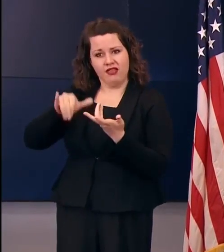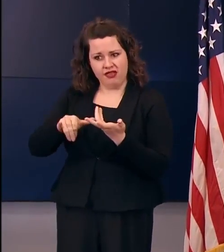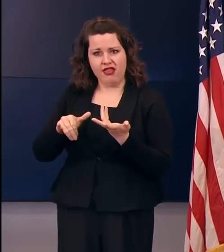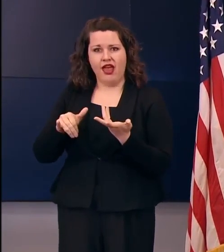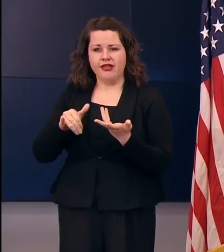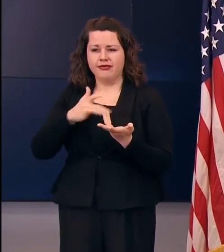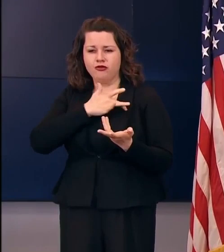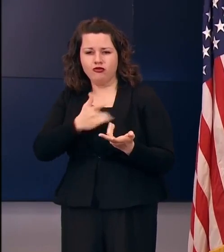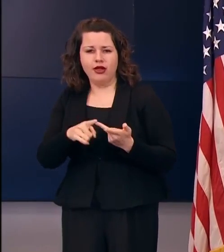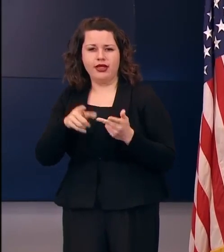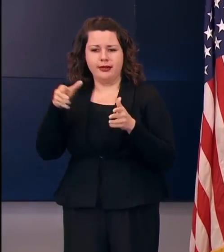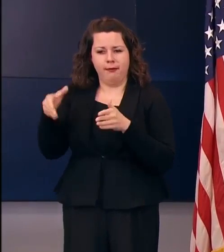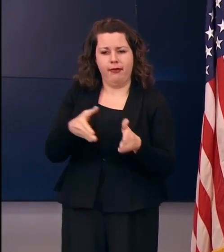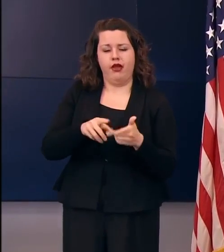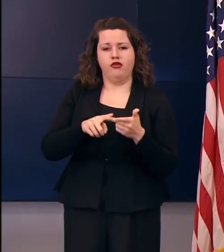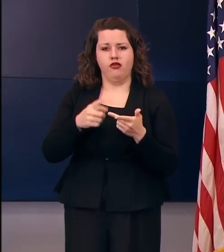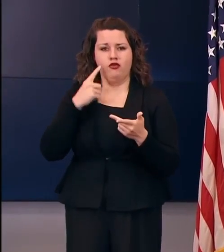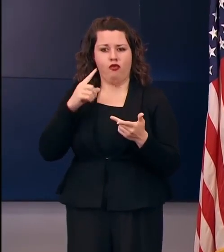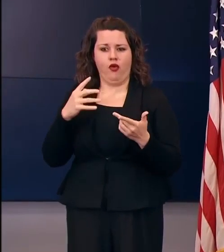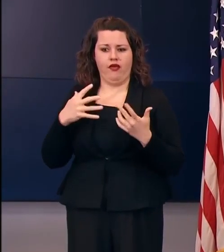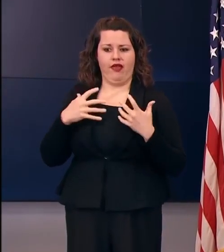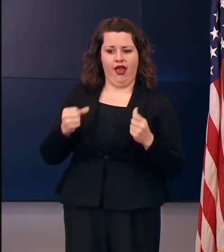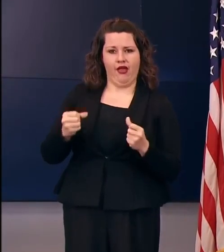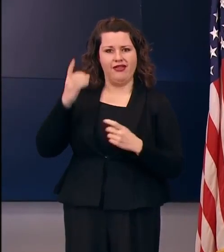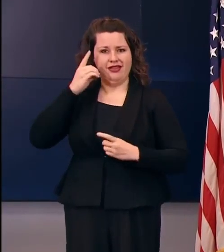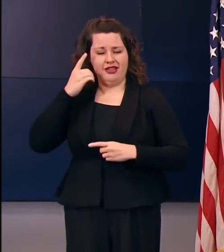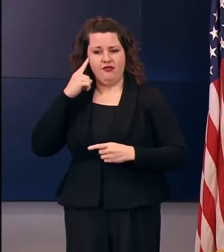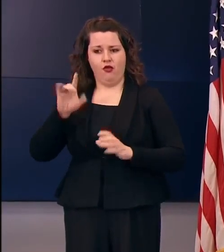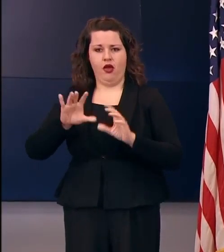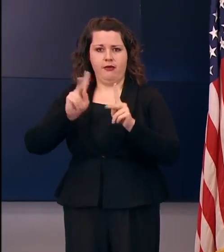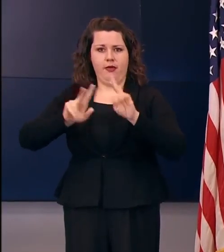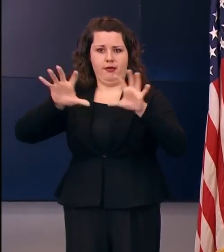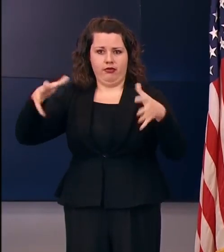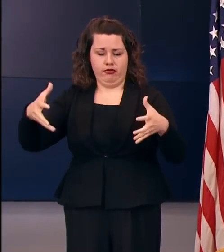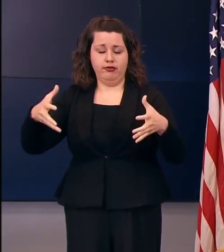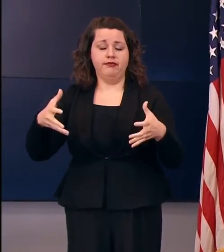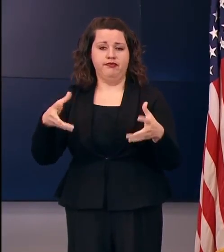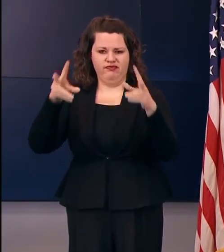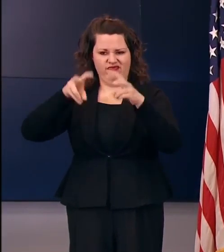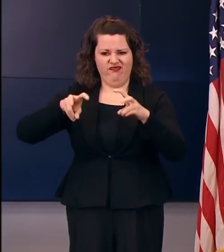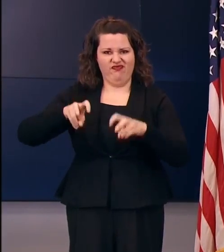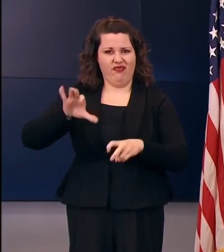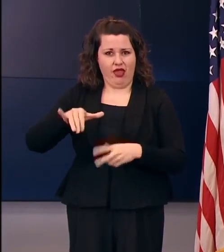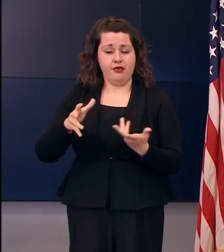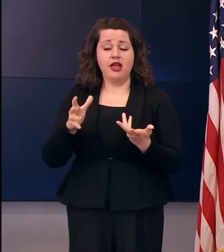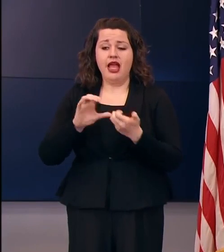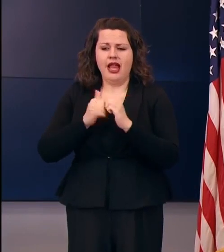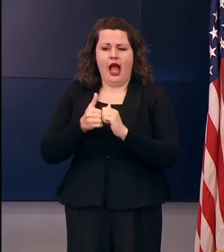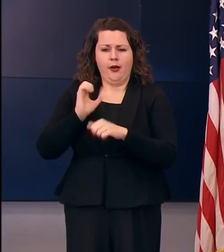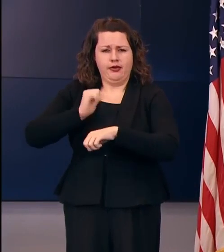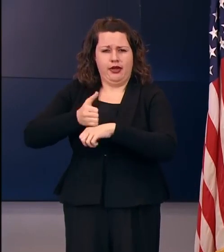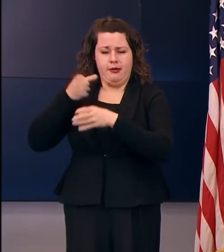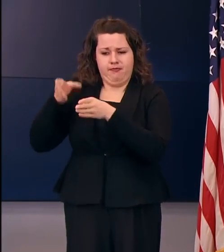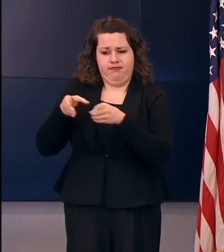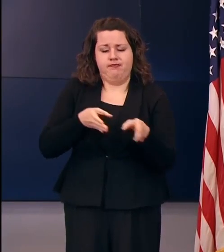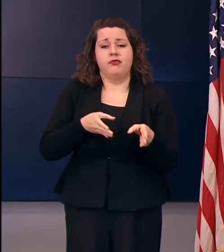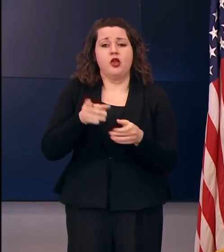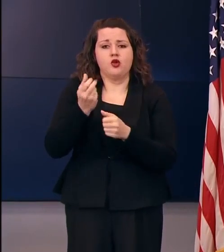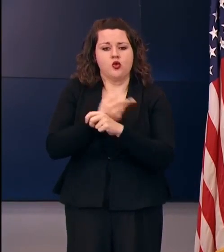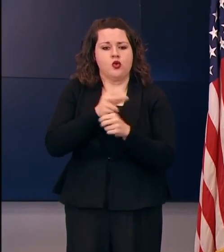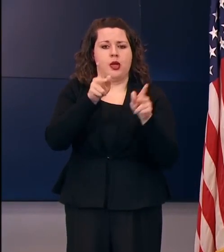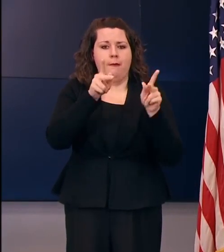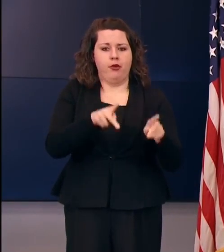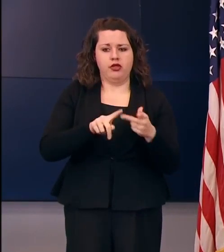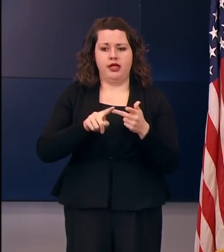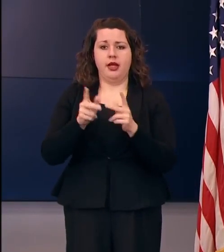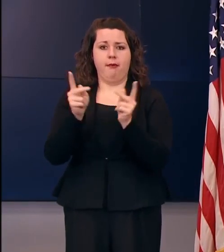health and disease in a given population. And the way that we orient epidemiologic data is always by person, place,